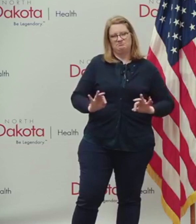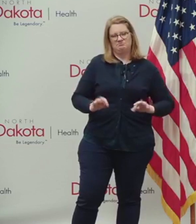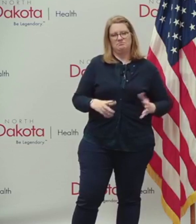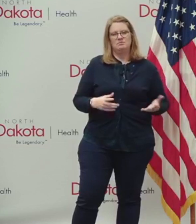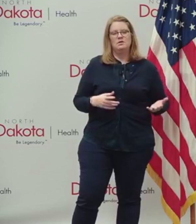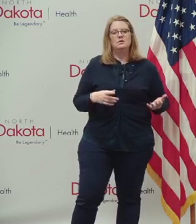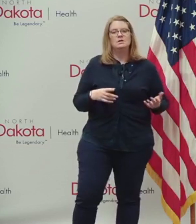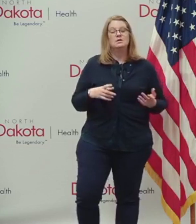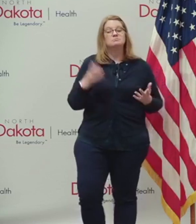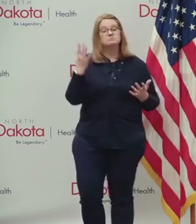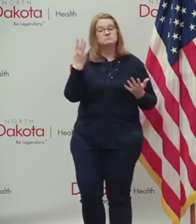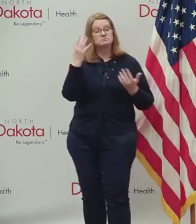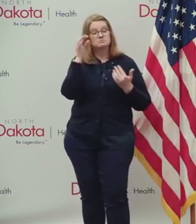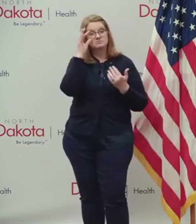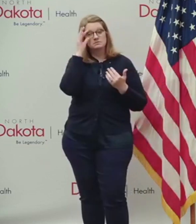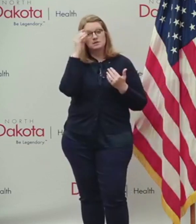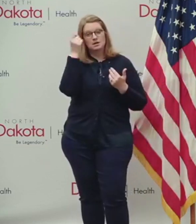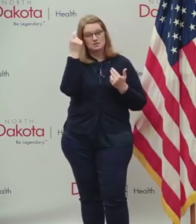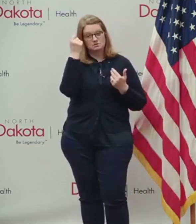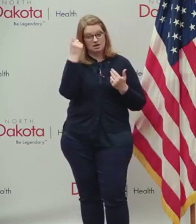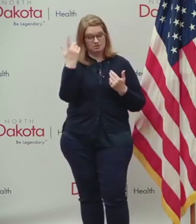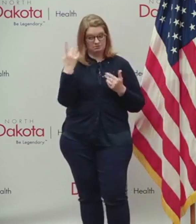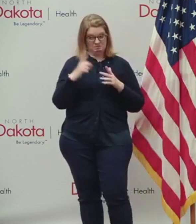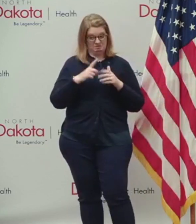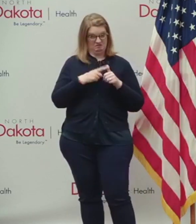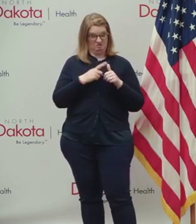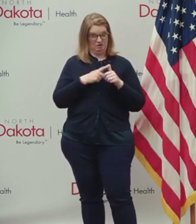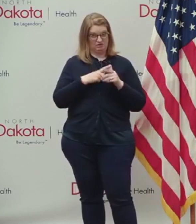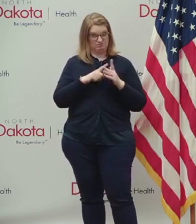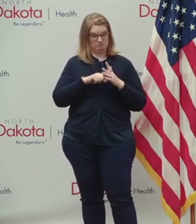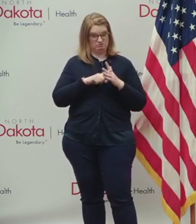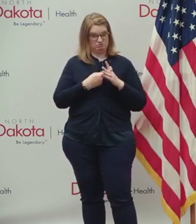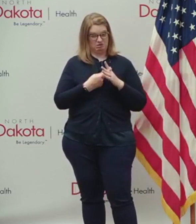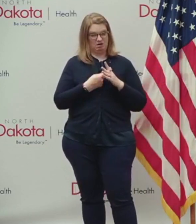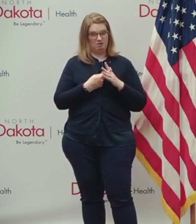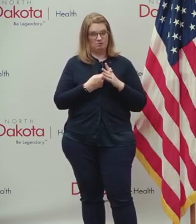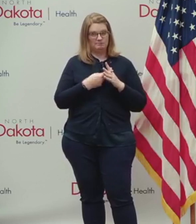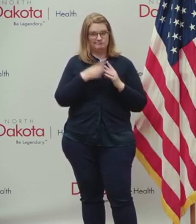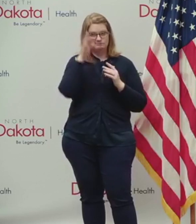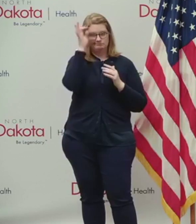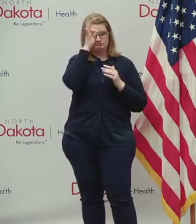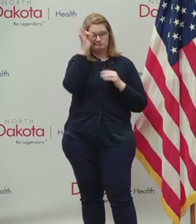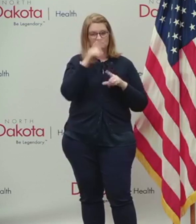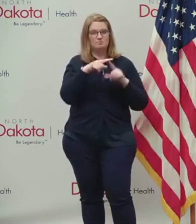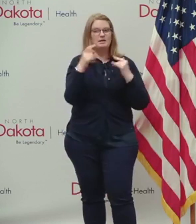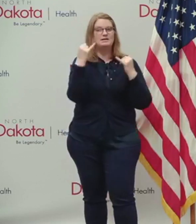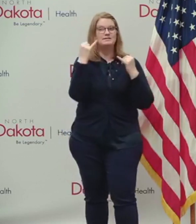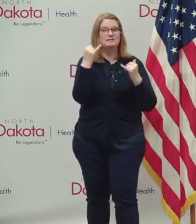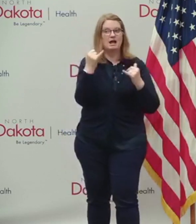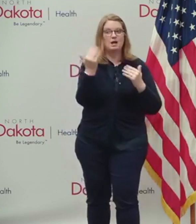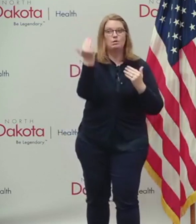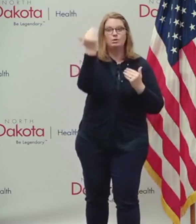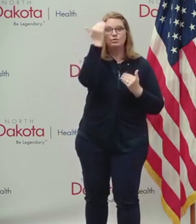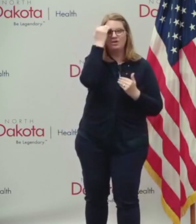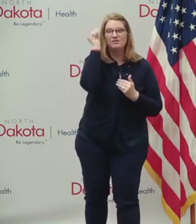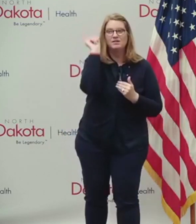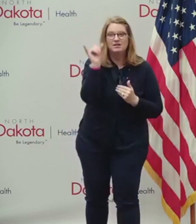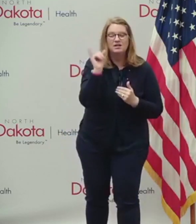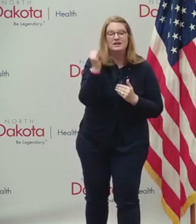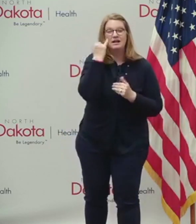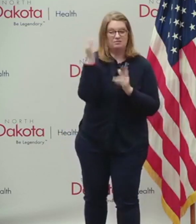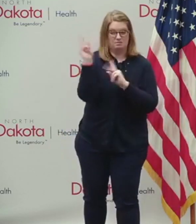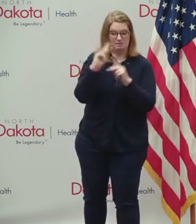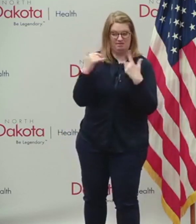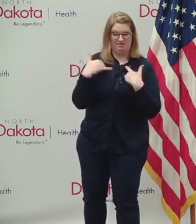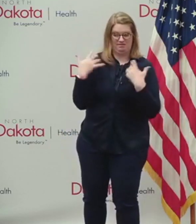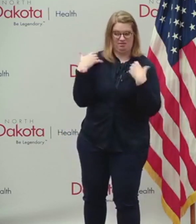certainly more known about this disease now than there was at the time, and there's more known about the tie between underlying conditions and who